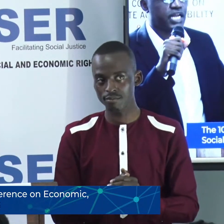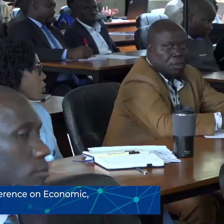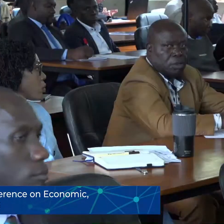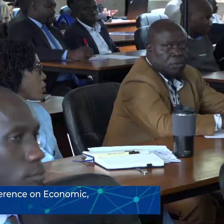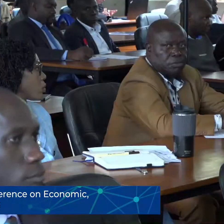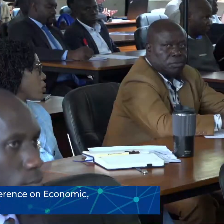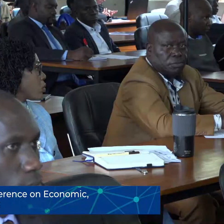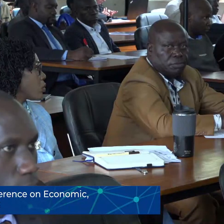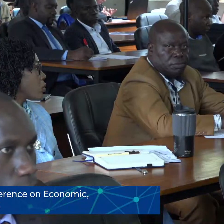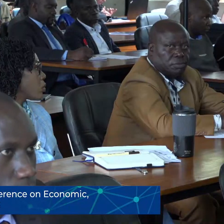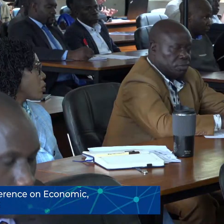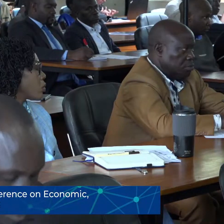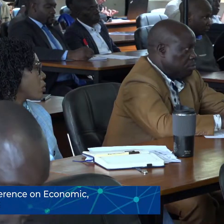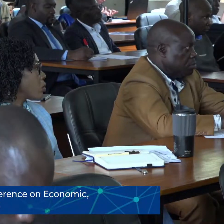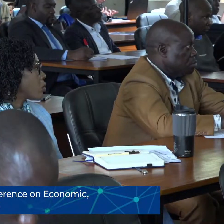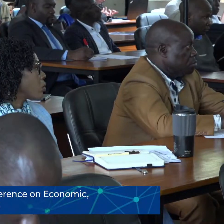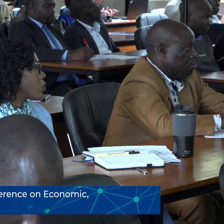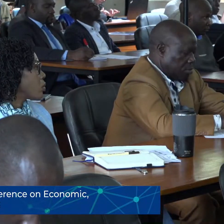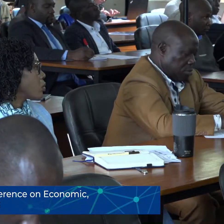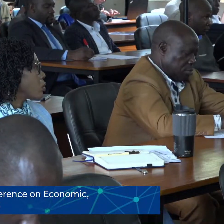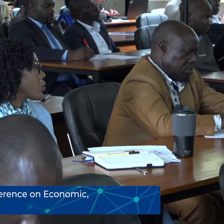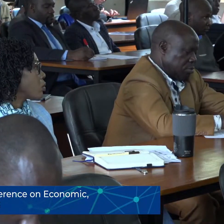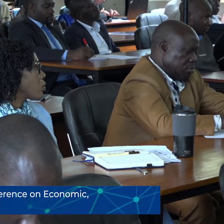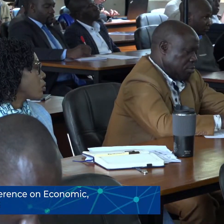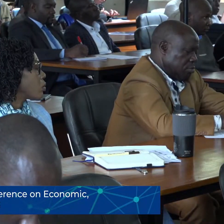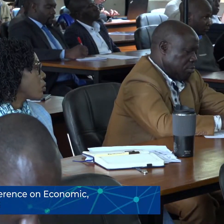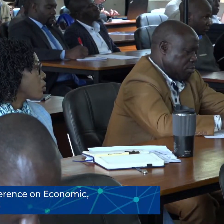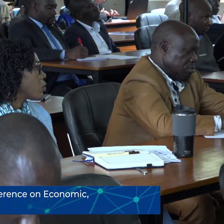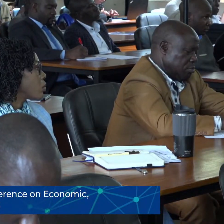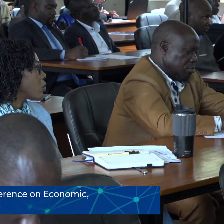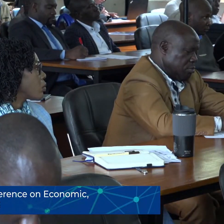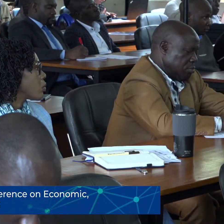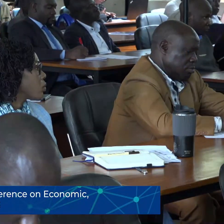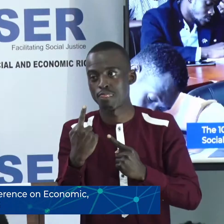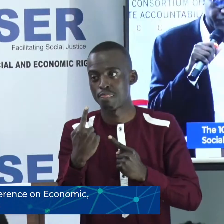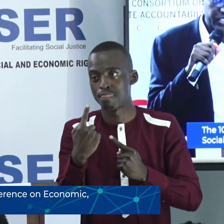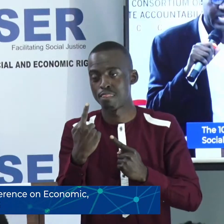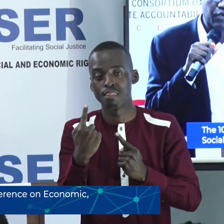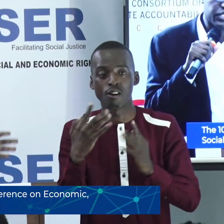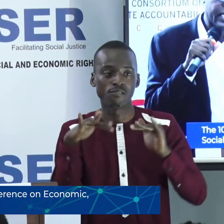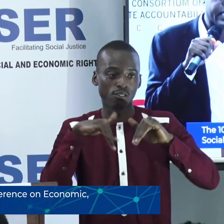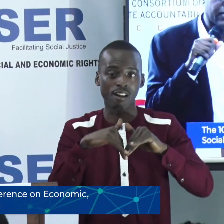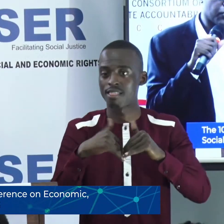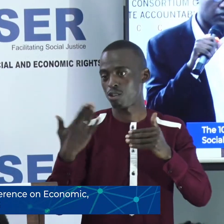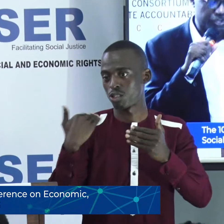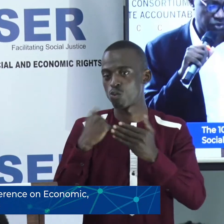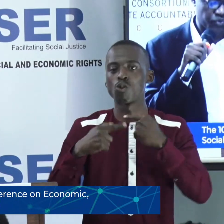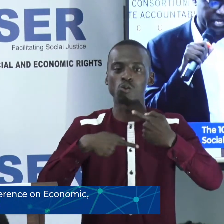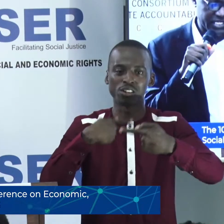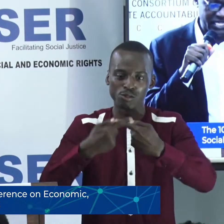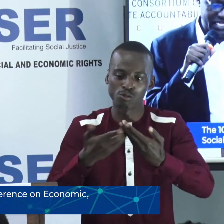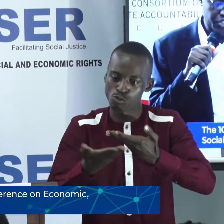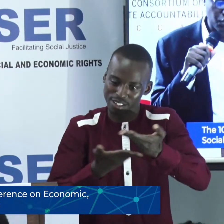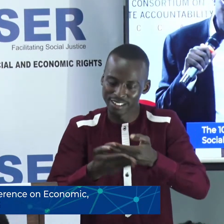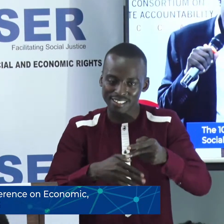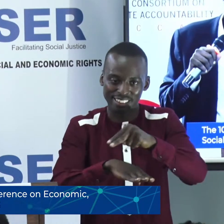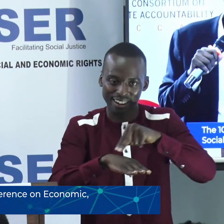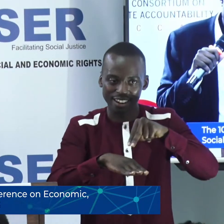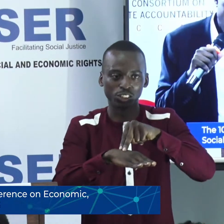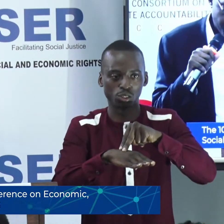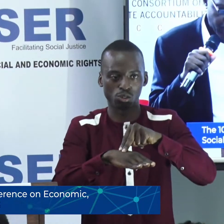Because at some point we engaged on that in one of our conferences, and outside that we continue to engage the